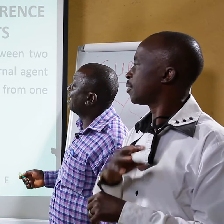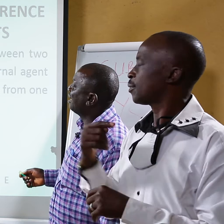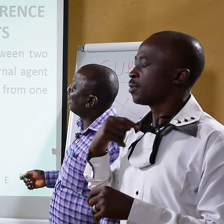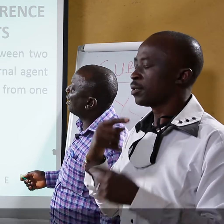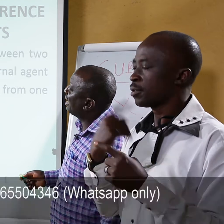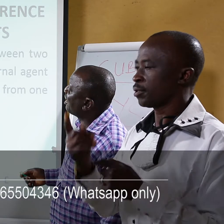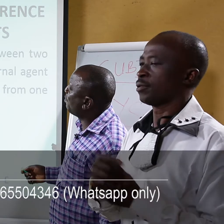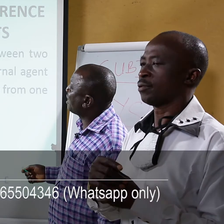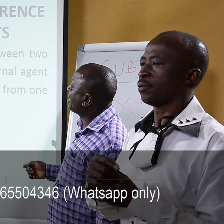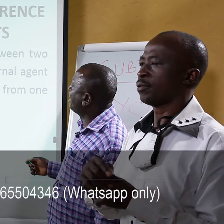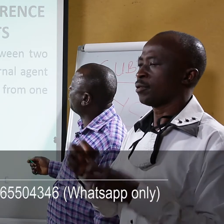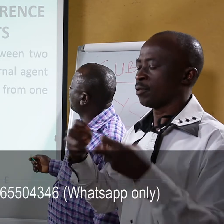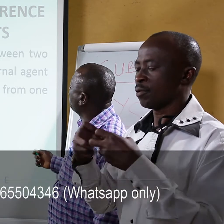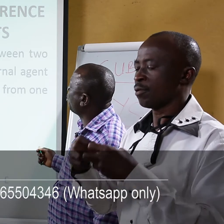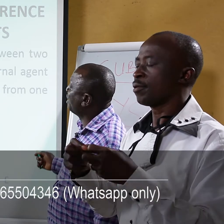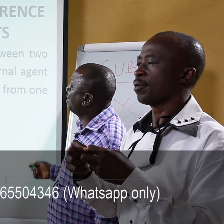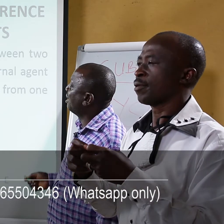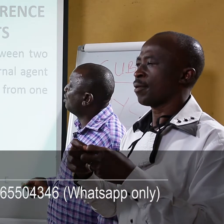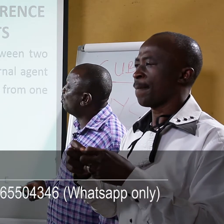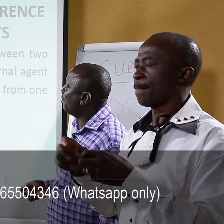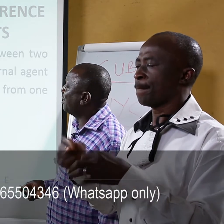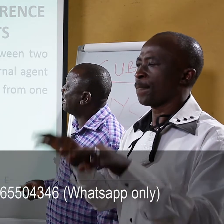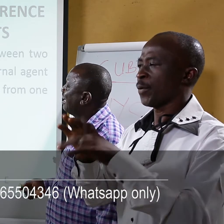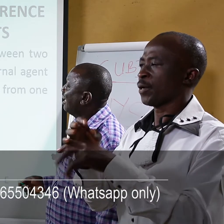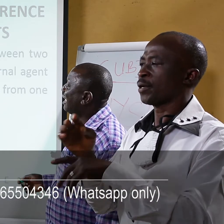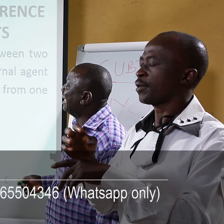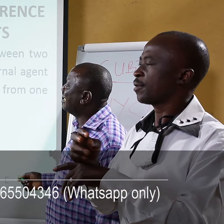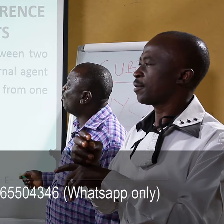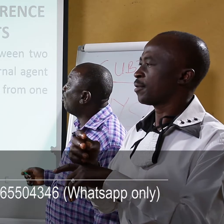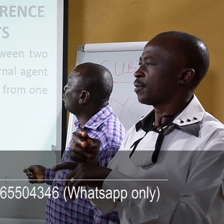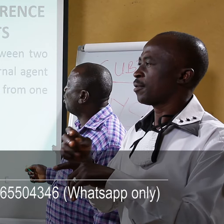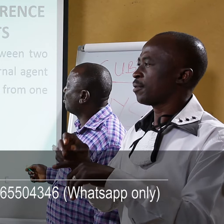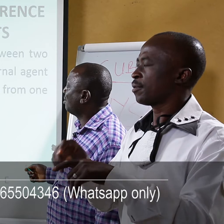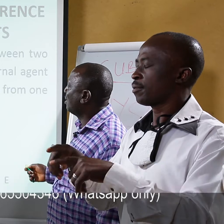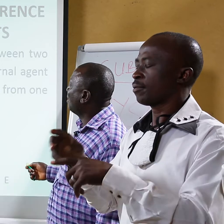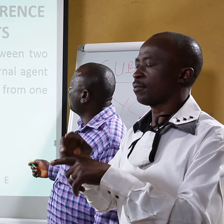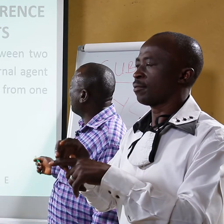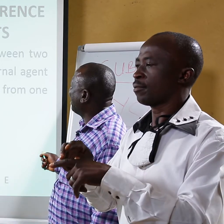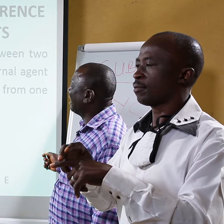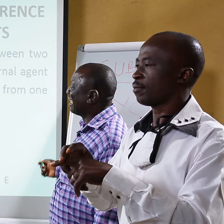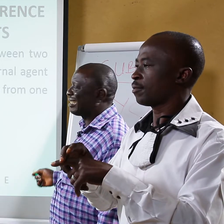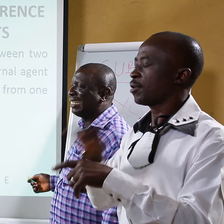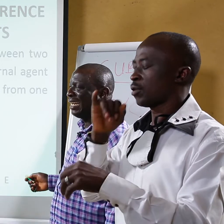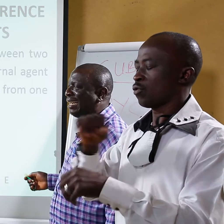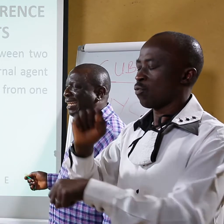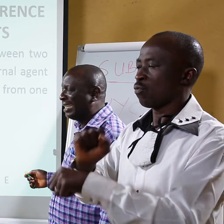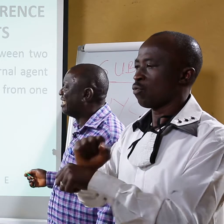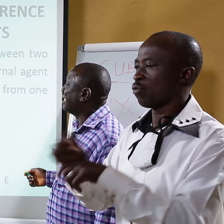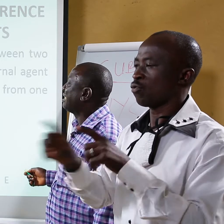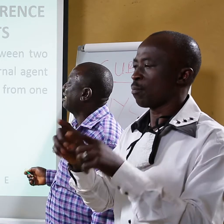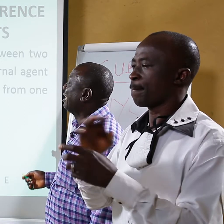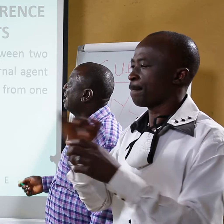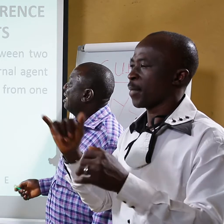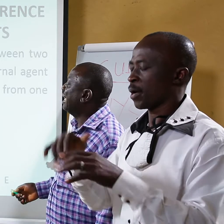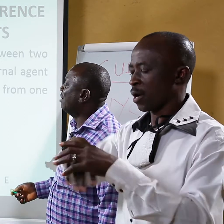in electric potential difference between 2 points is the work done by an external